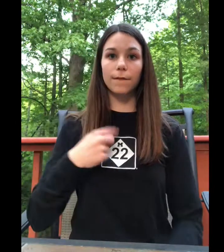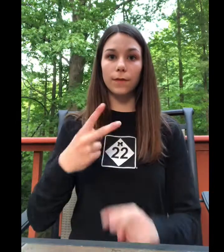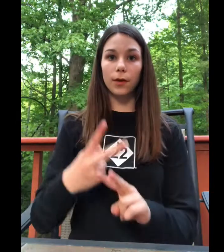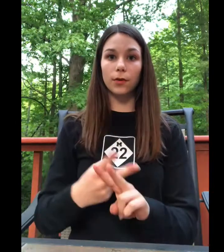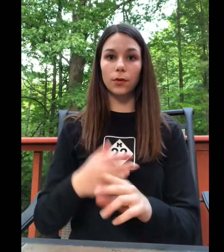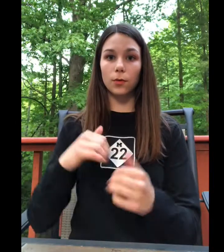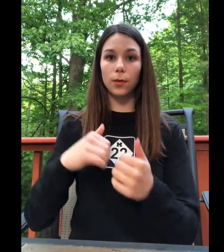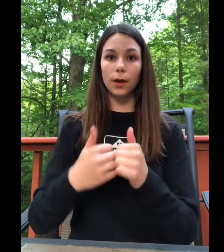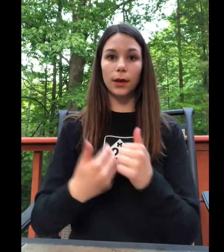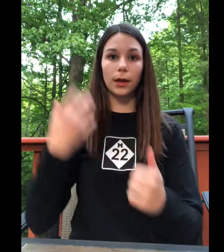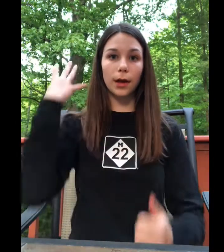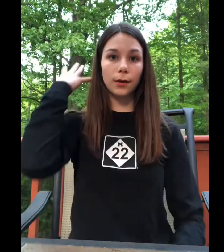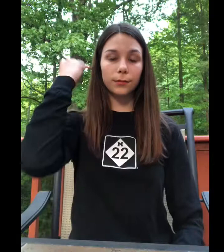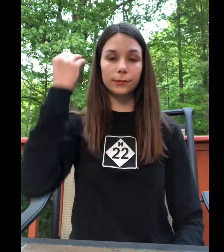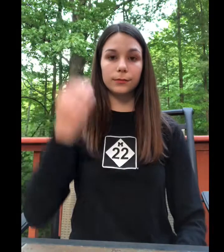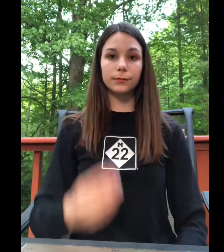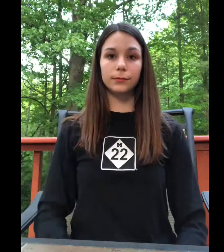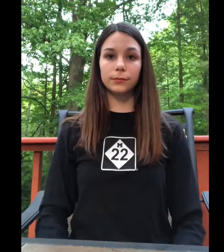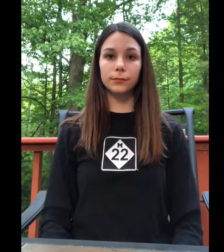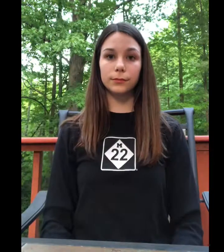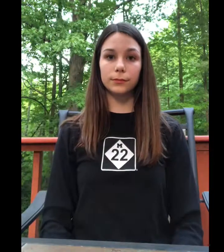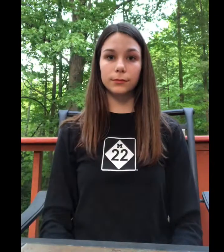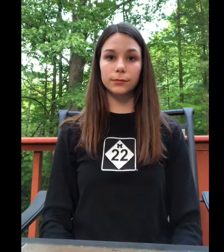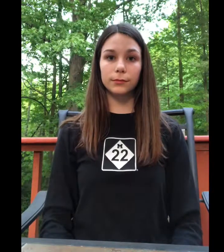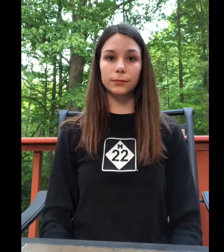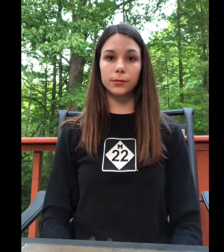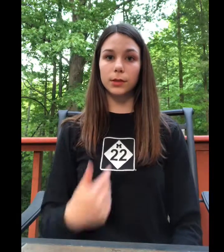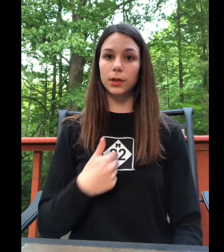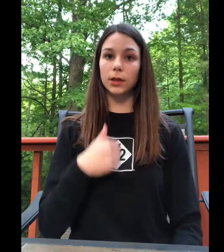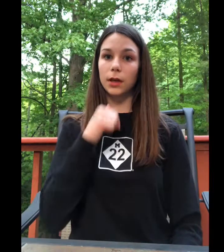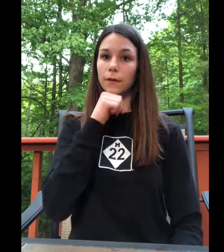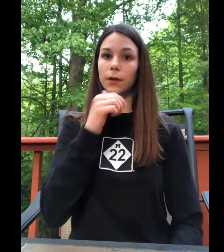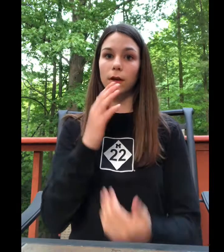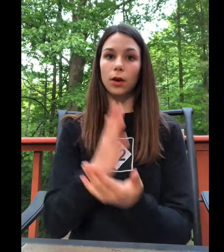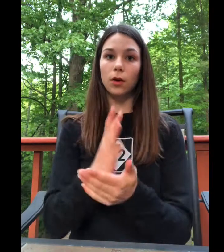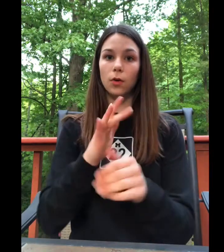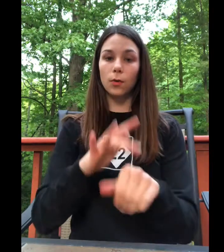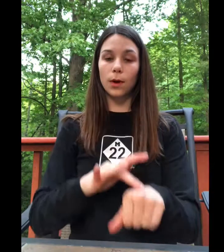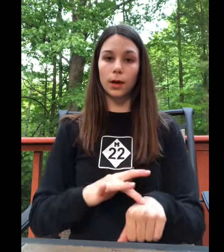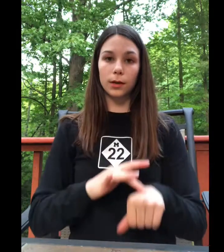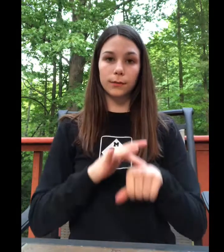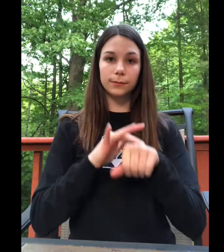Thought I found a way, yeah. But you never go away.